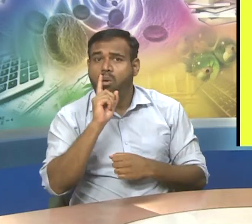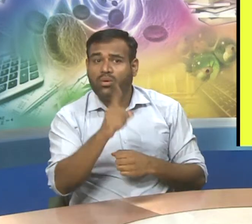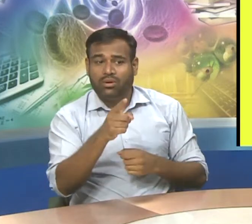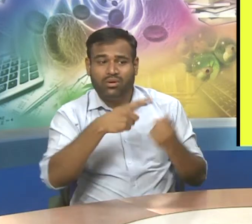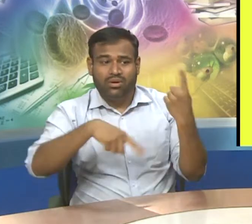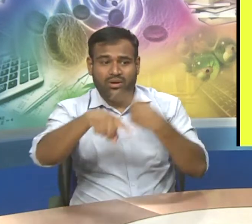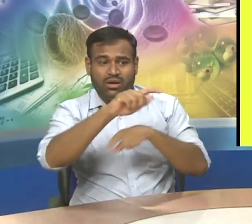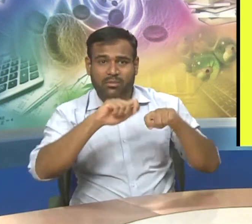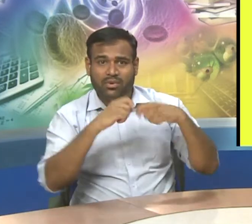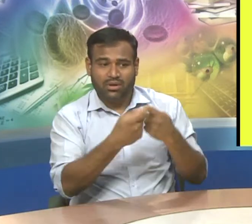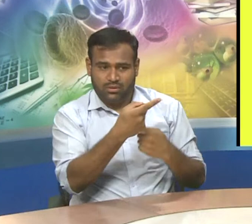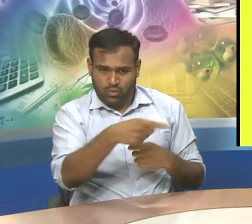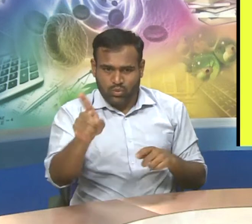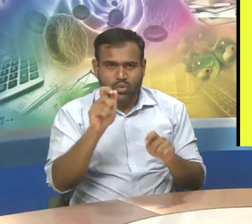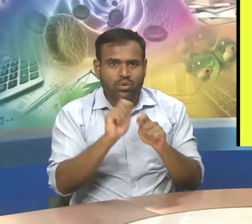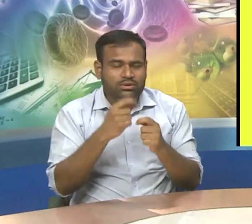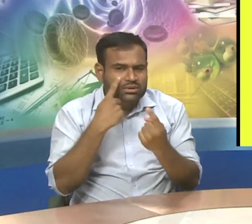about something.